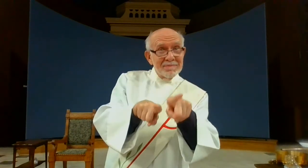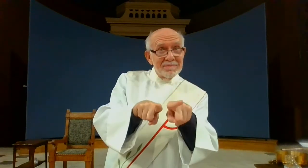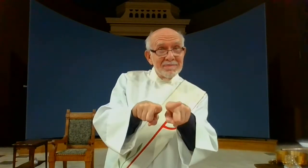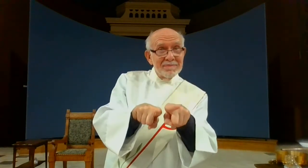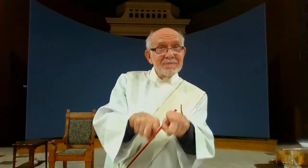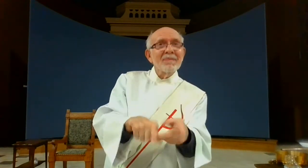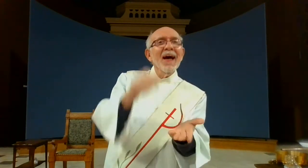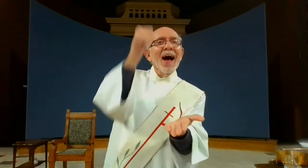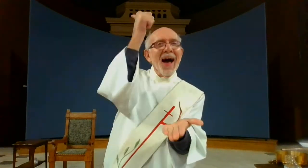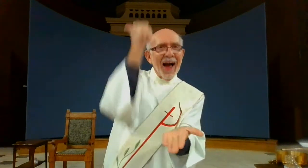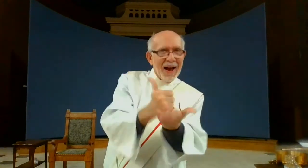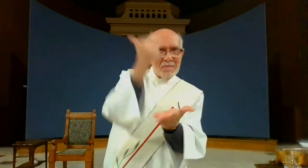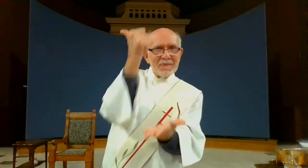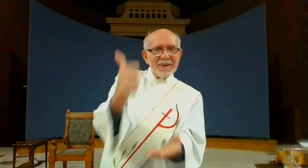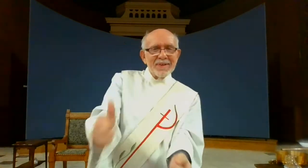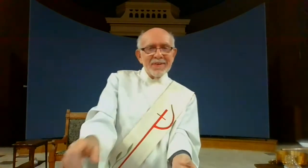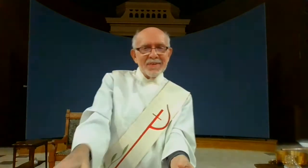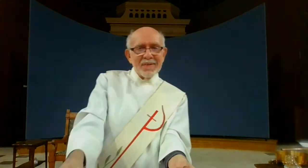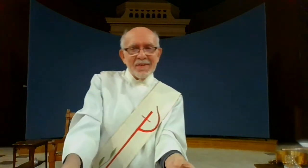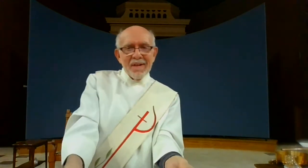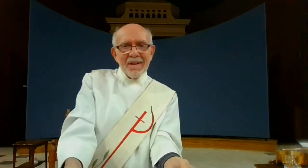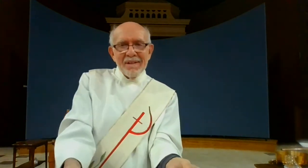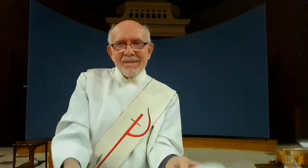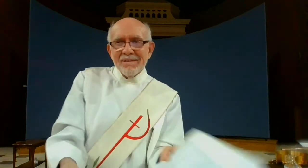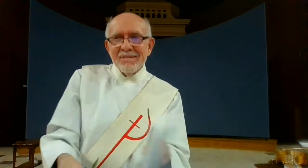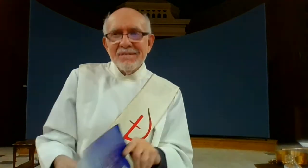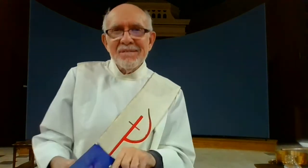Don't you agree? Amen.